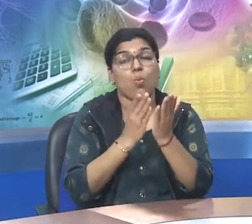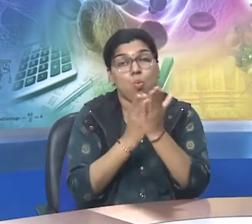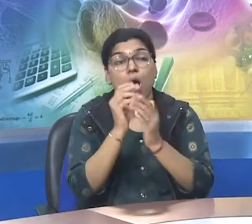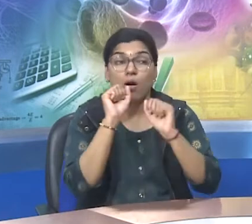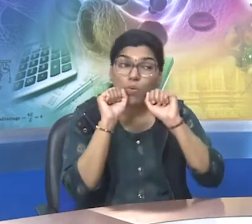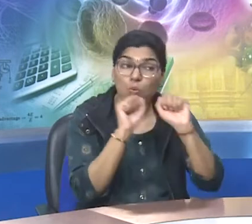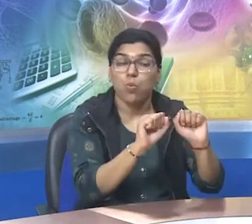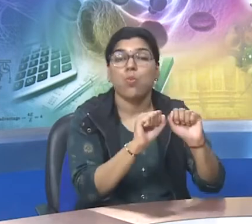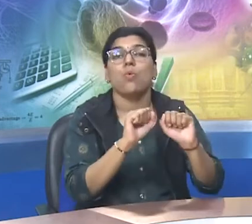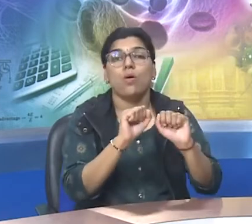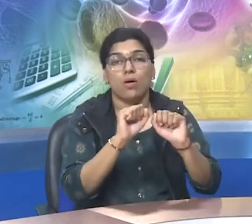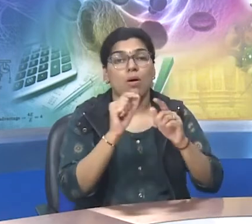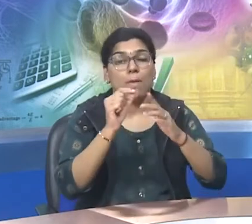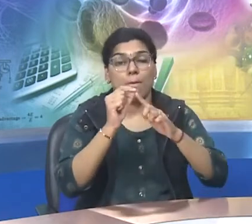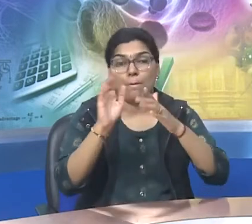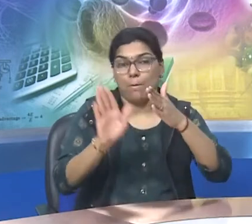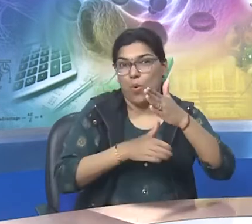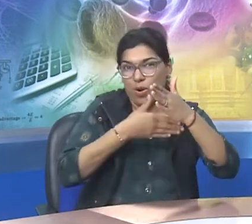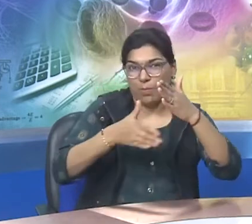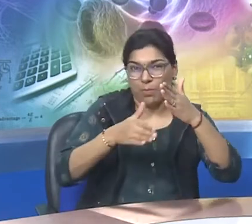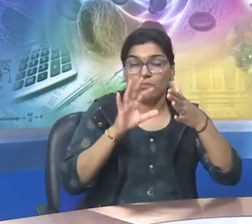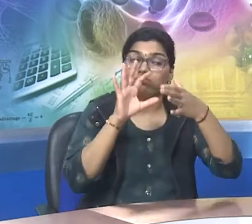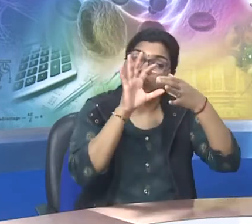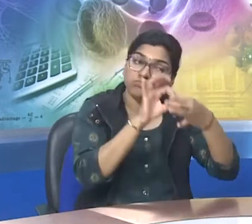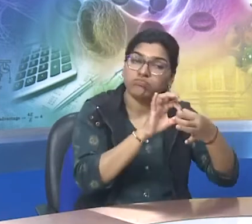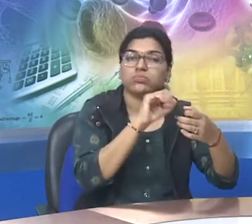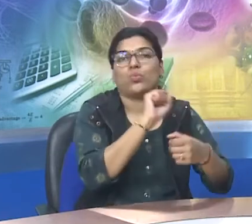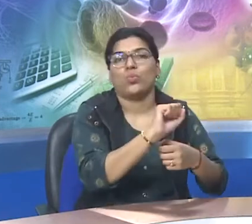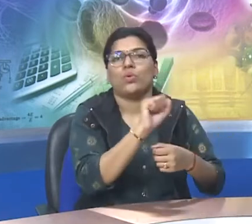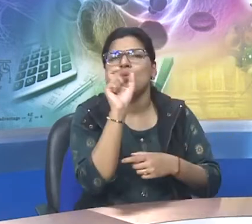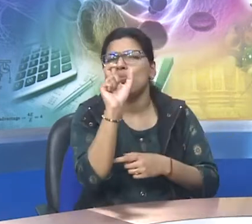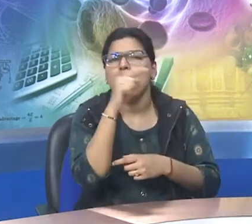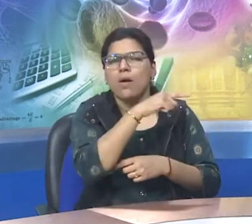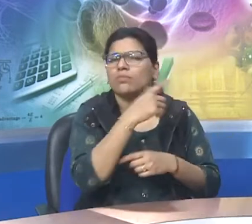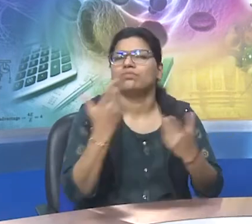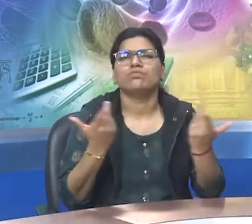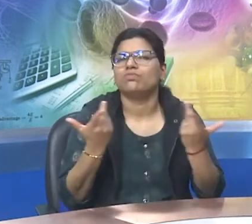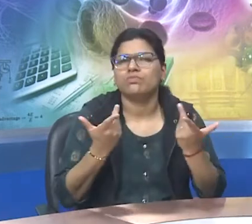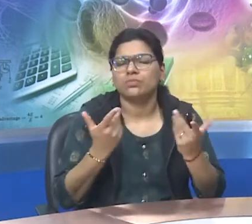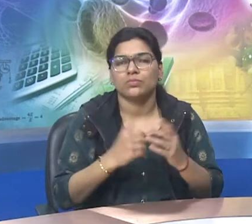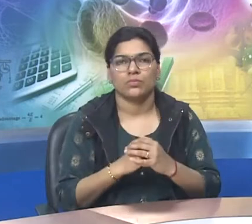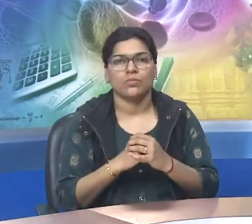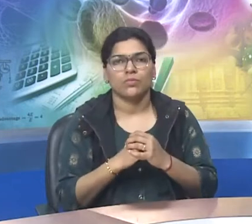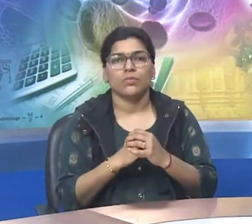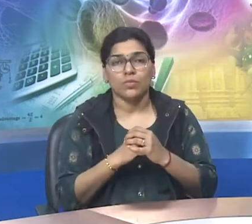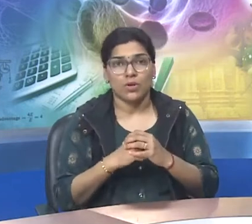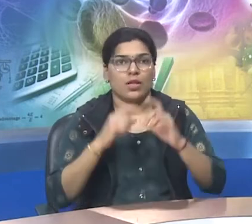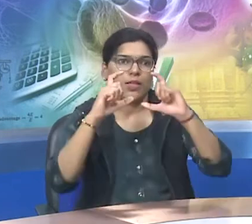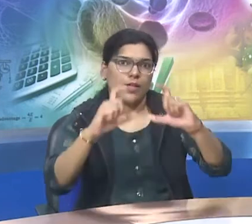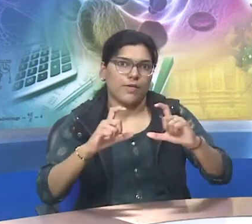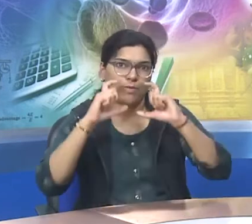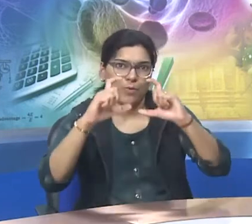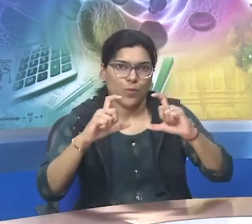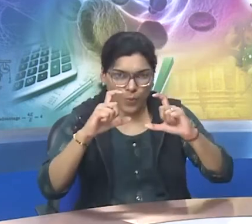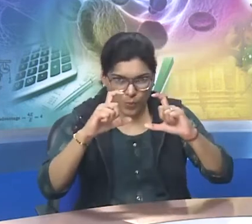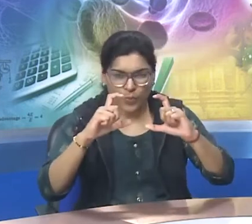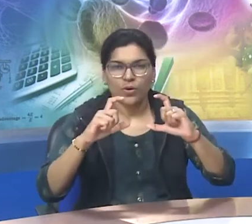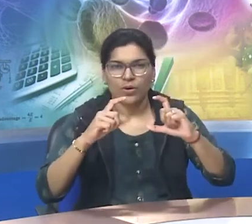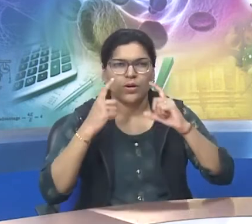You all know when you sit with someone, then you can say that is peer,